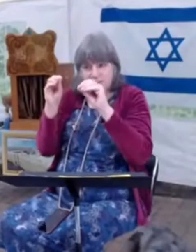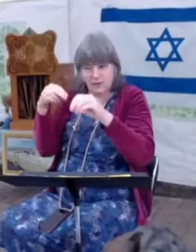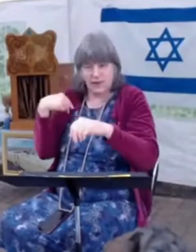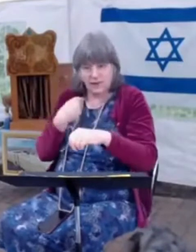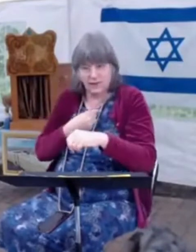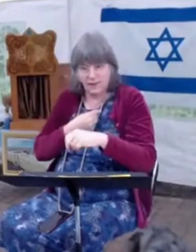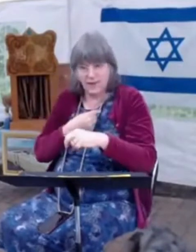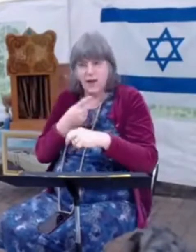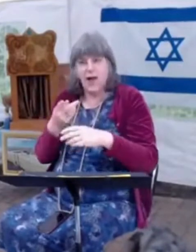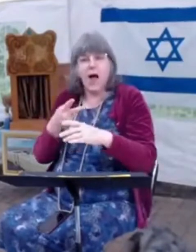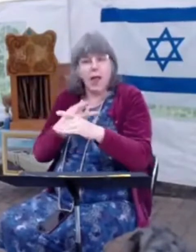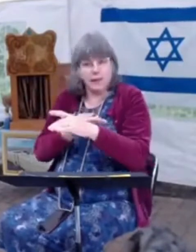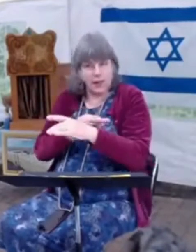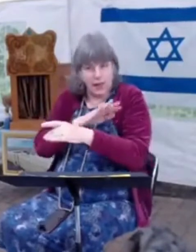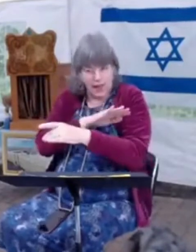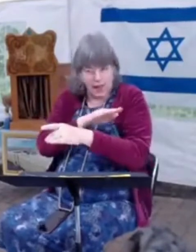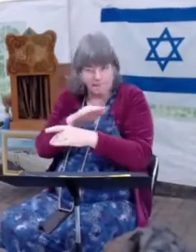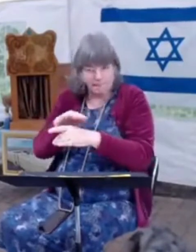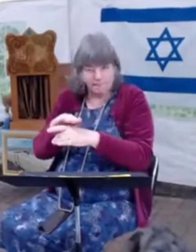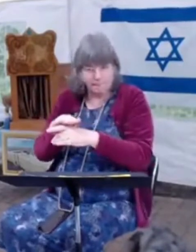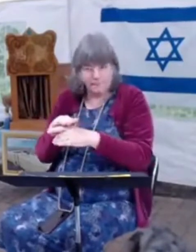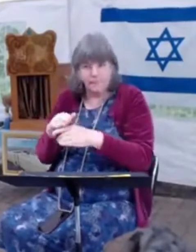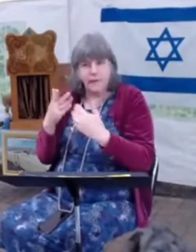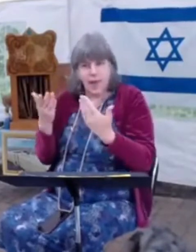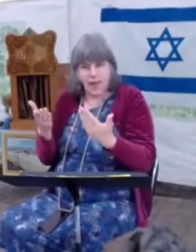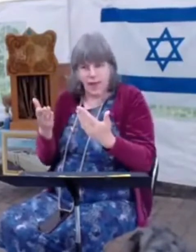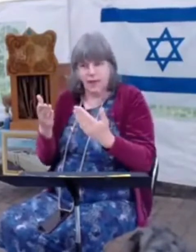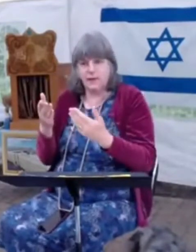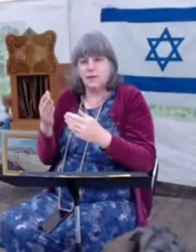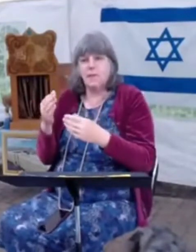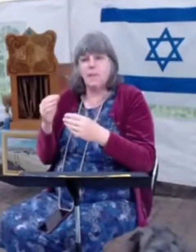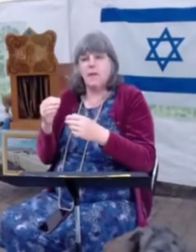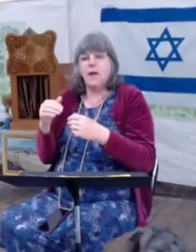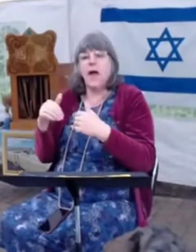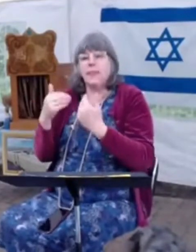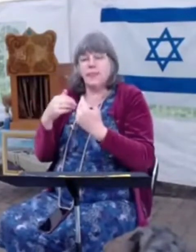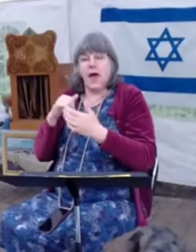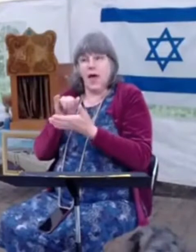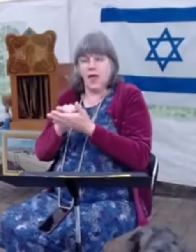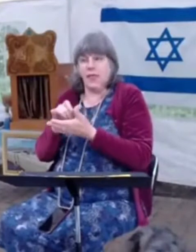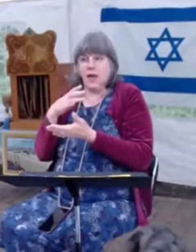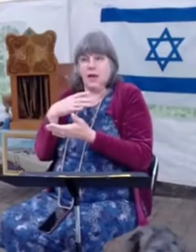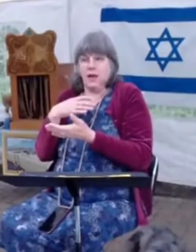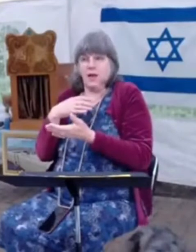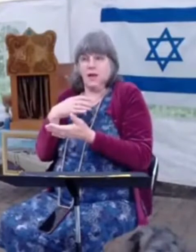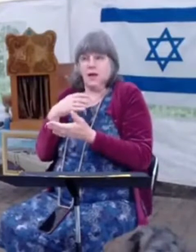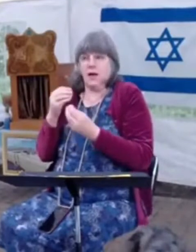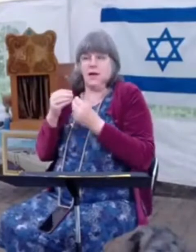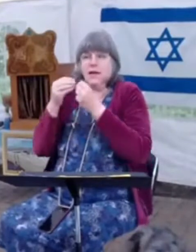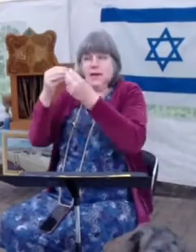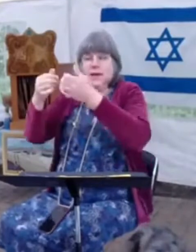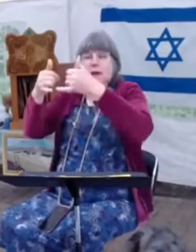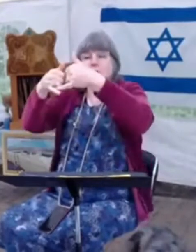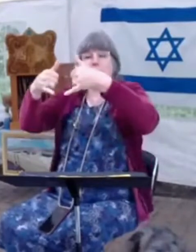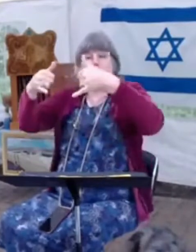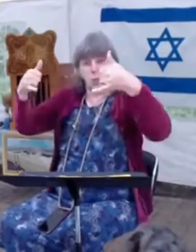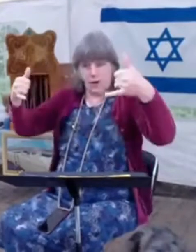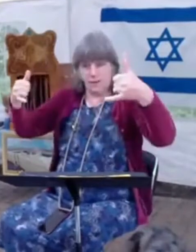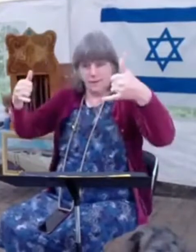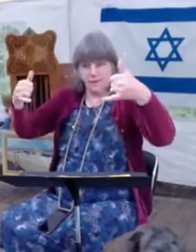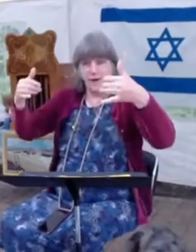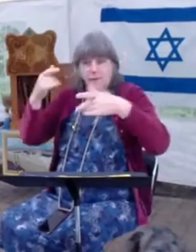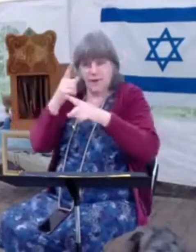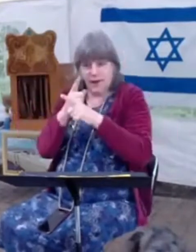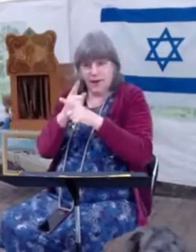the kingdom. I'm giving you this information so you can learn. In view of that day